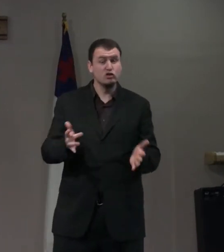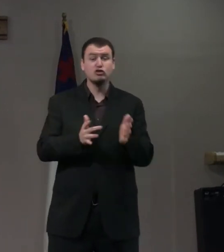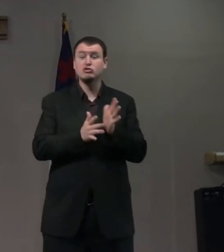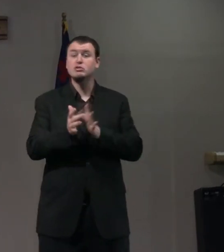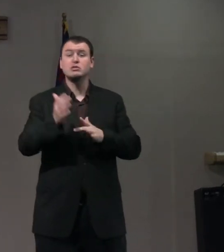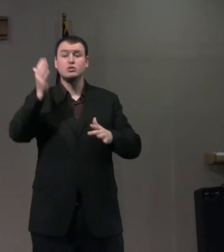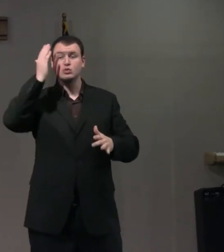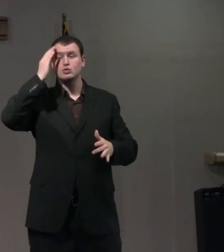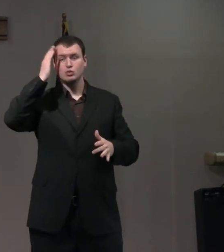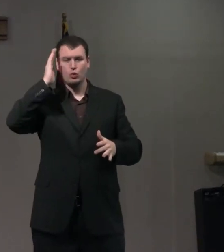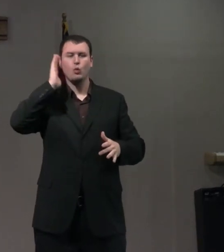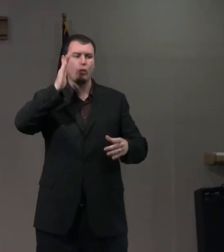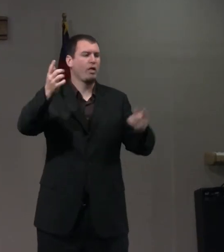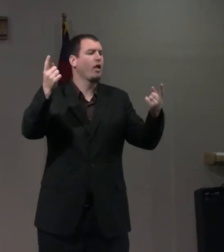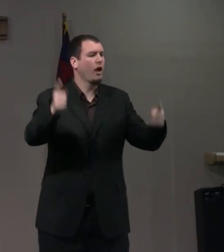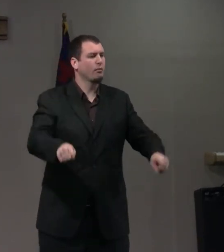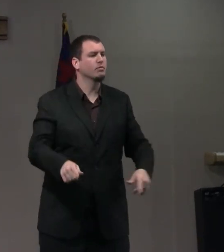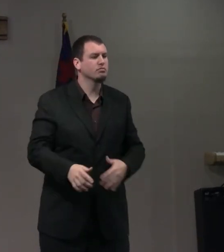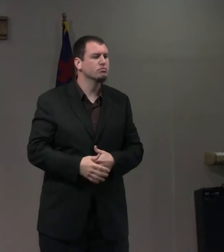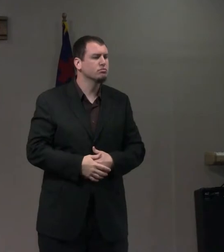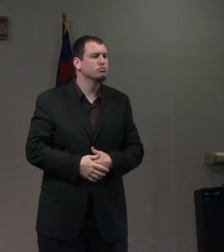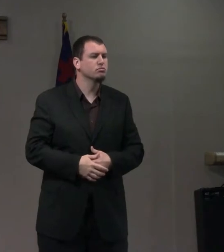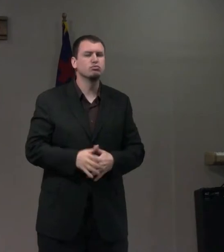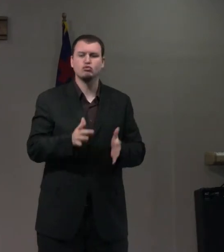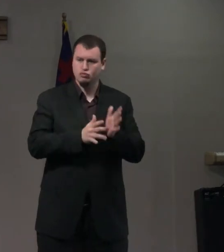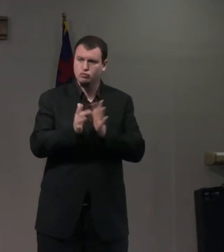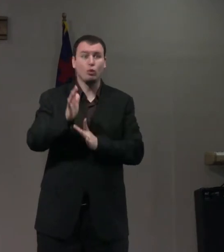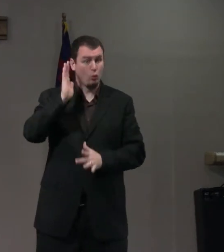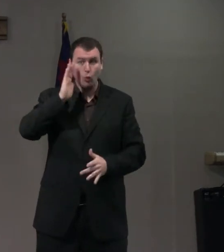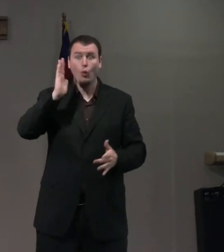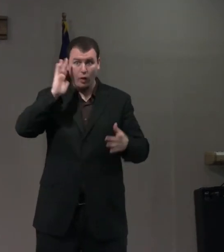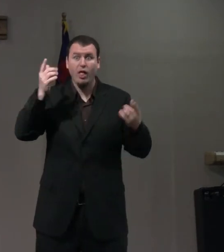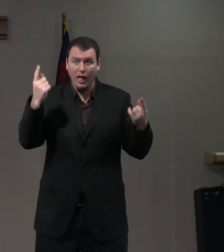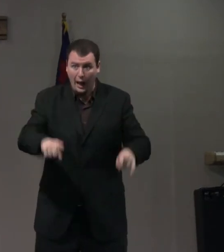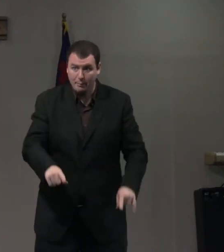Why? How do they have the nerve to do this? But Jesus knew that that would happen.